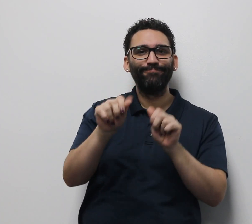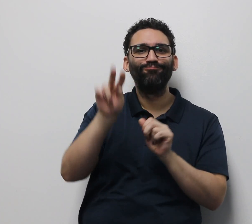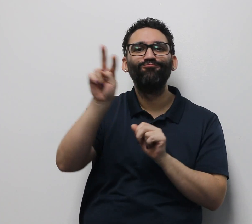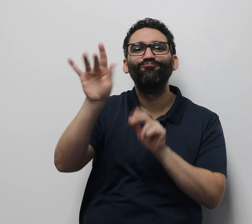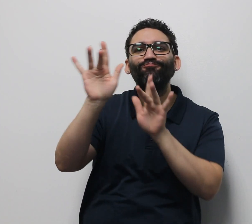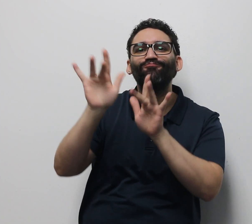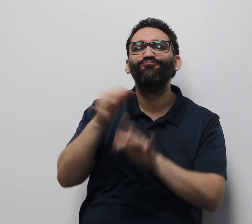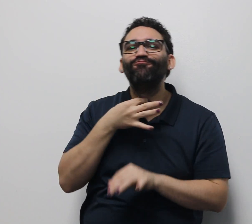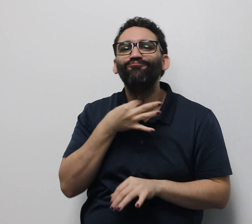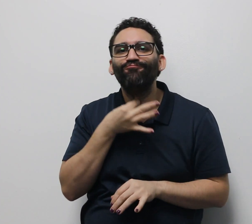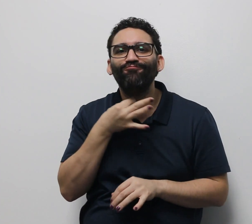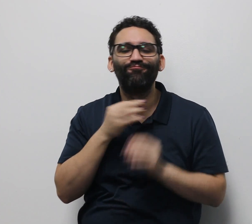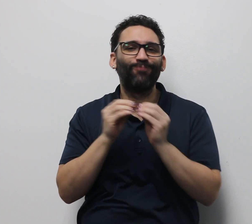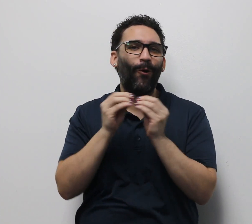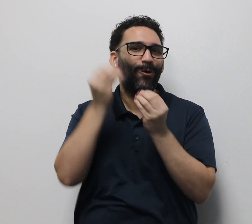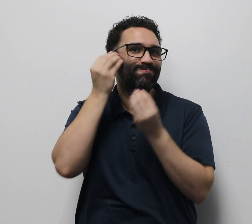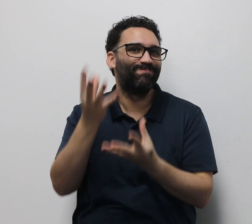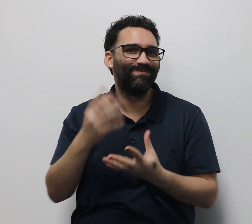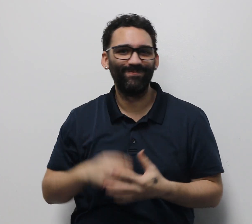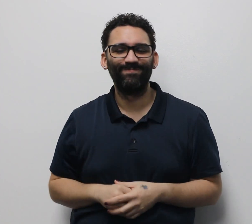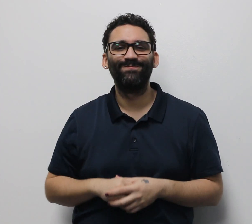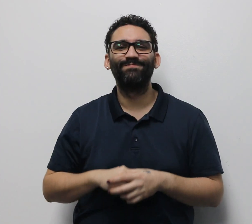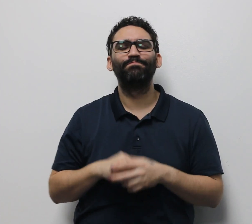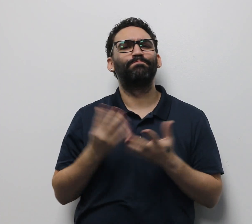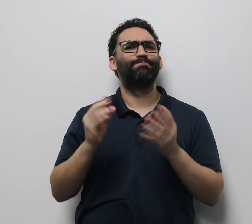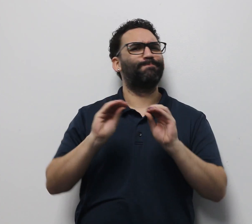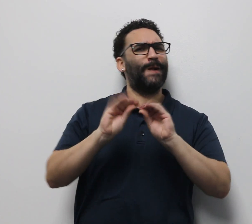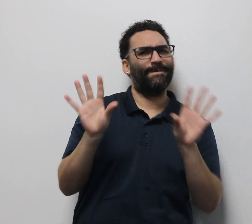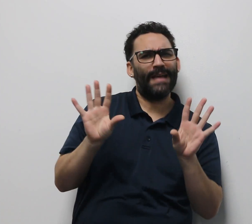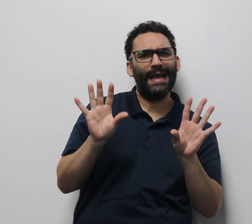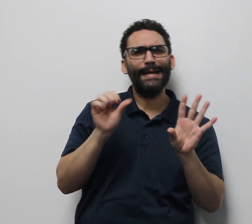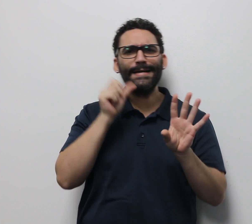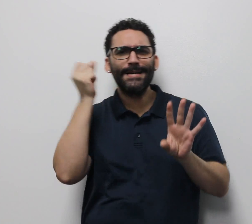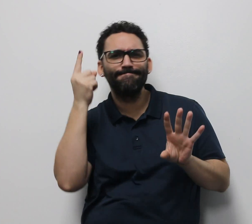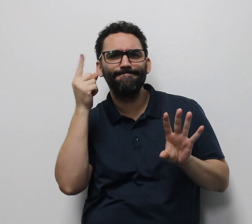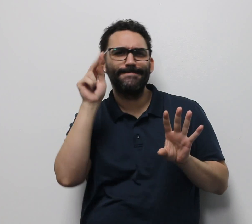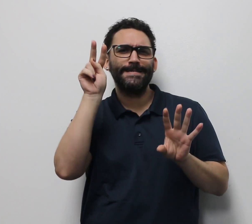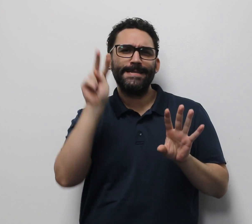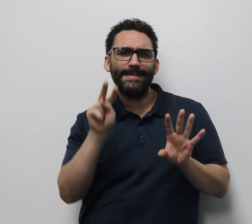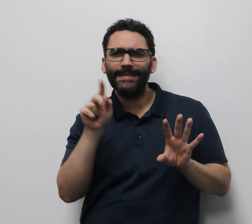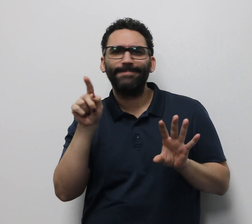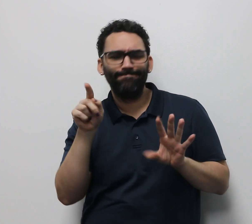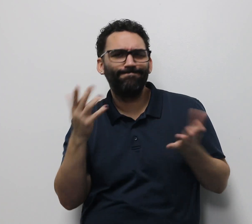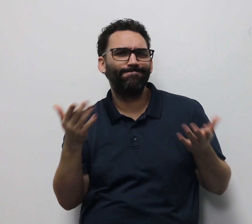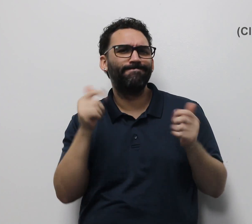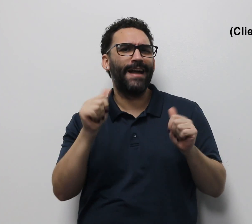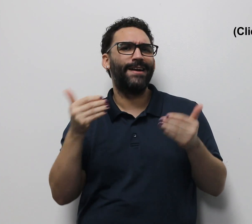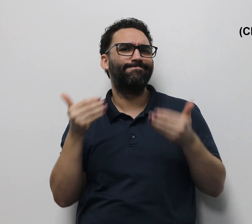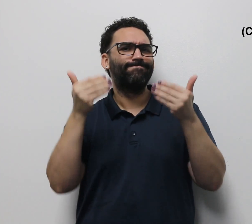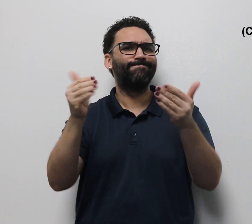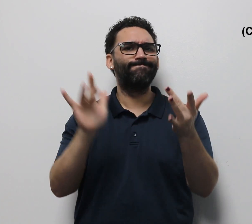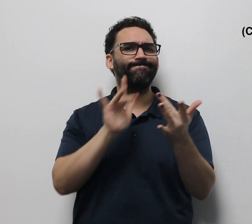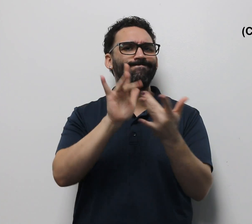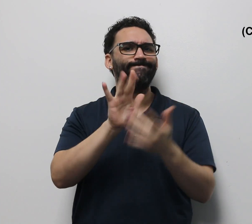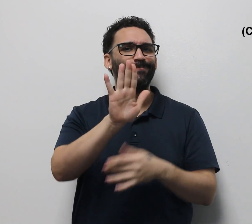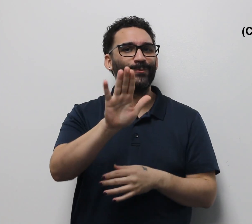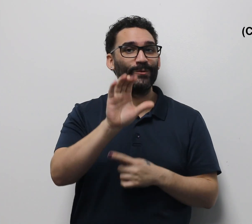learn more. If something wasn't clear to you, you weren't exactly understanding, you can always reach out to your client service